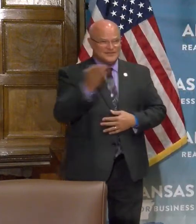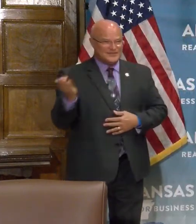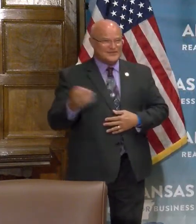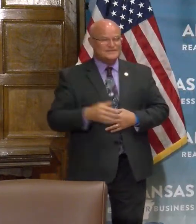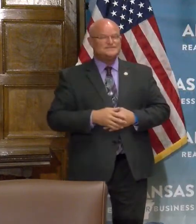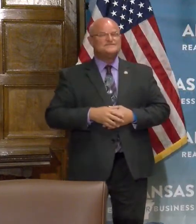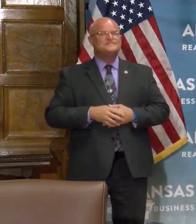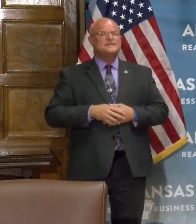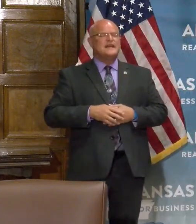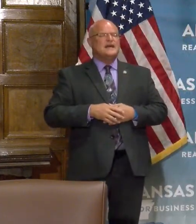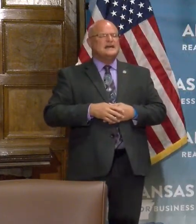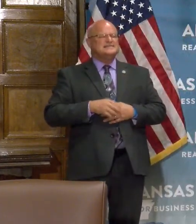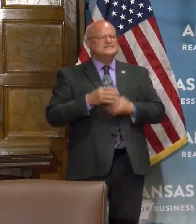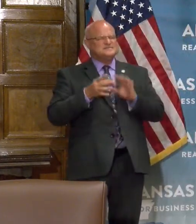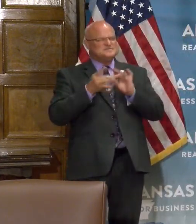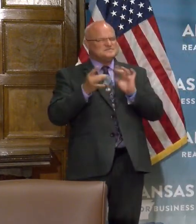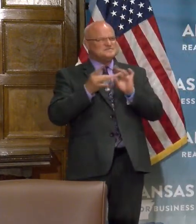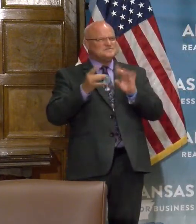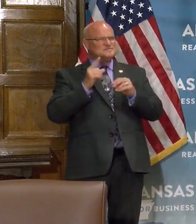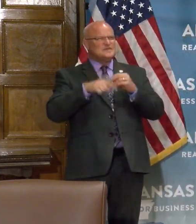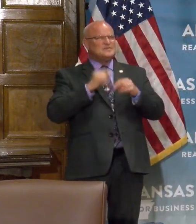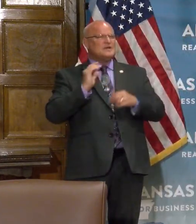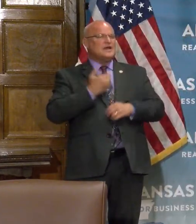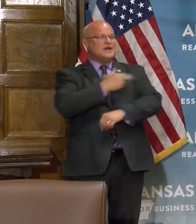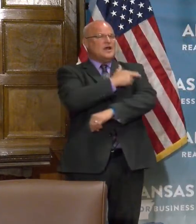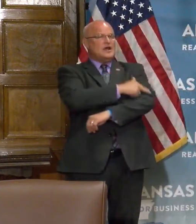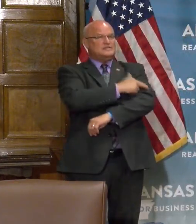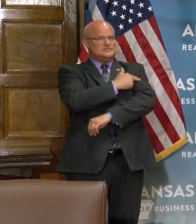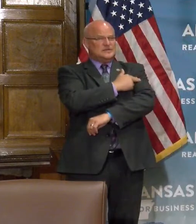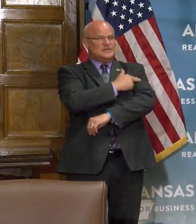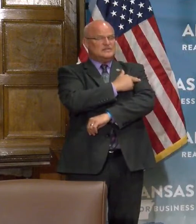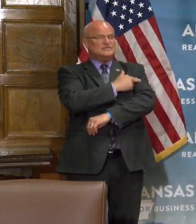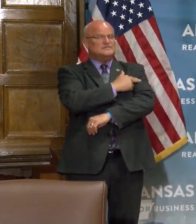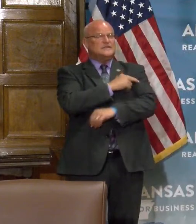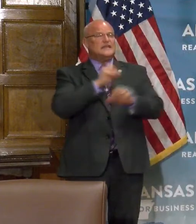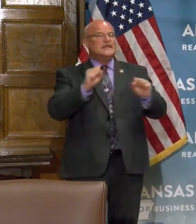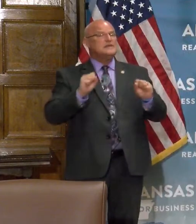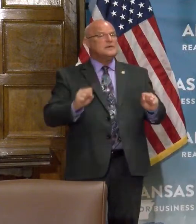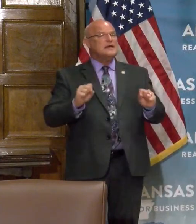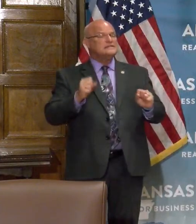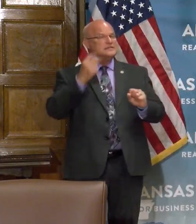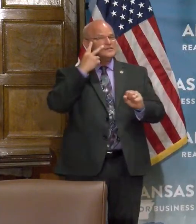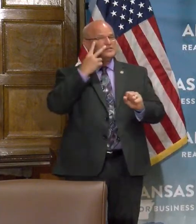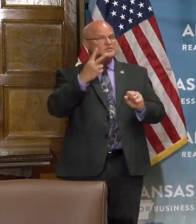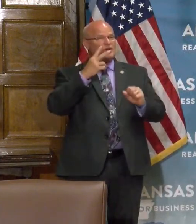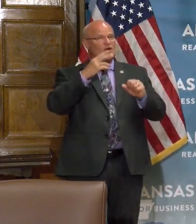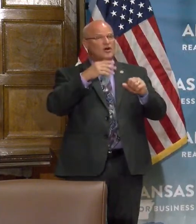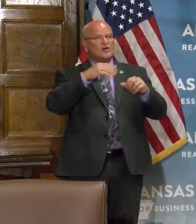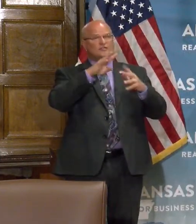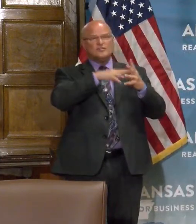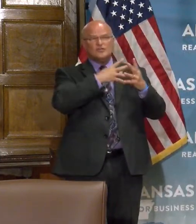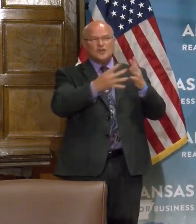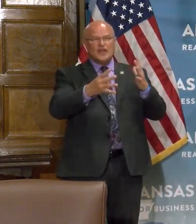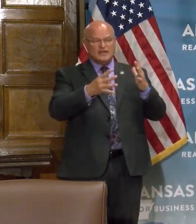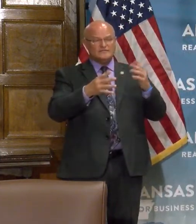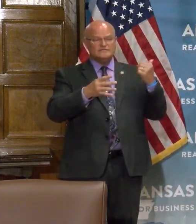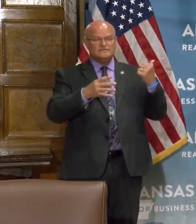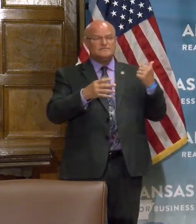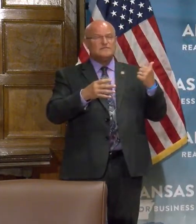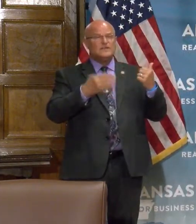just make a couple of comments around our hospitals and hospital capacity, and you saw the graphs and the slides earlier.